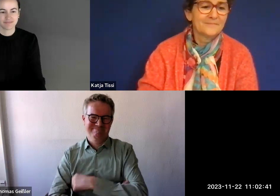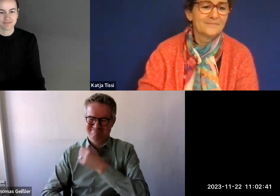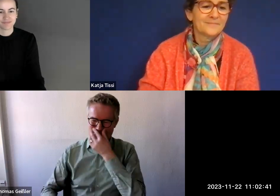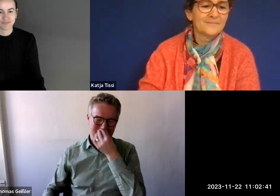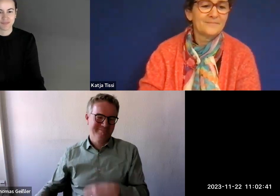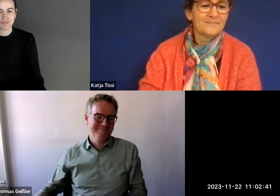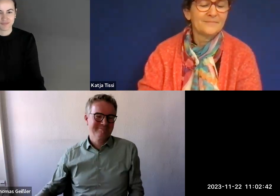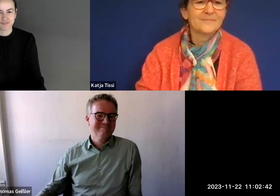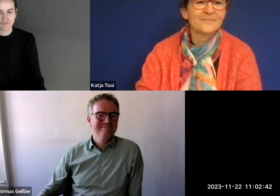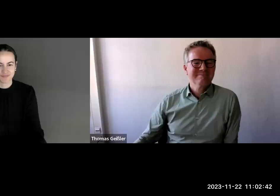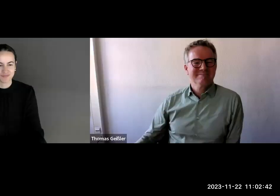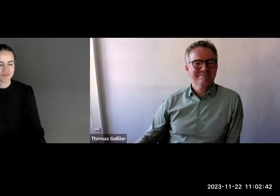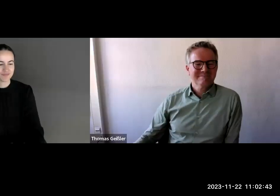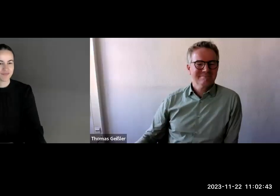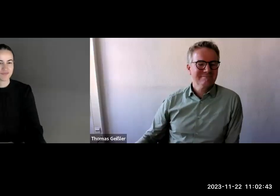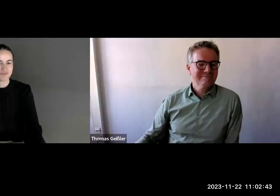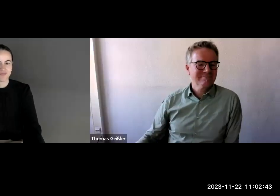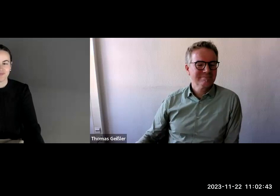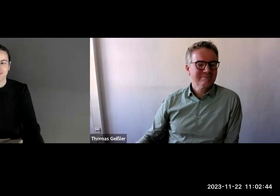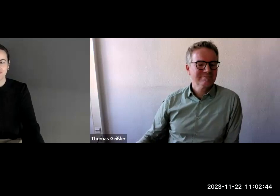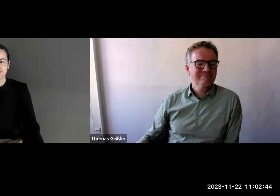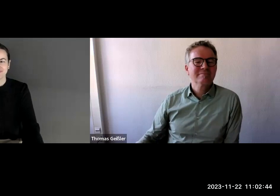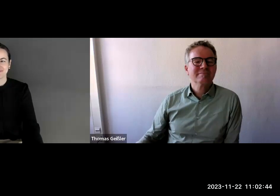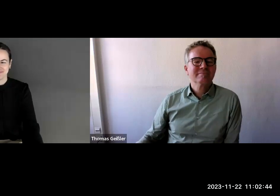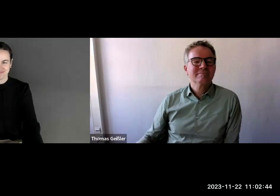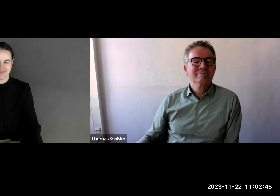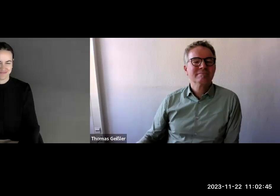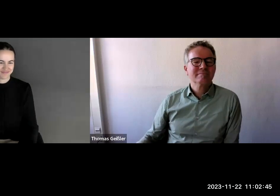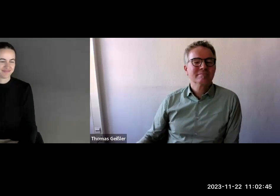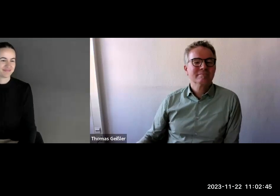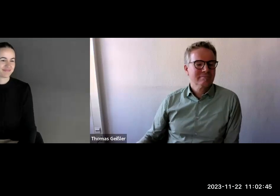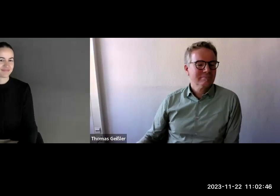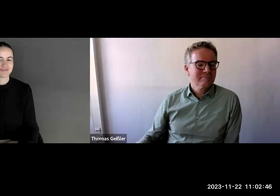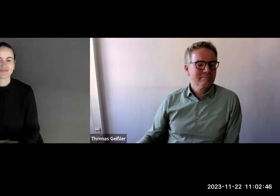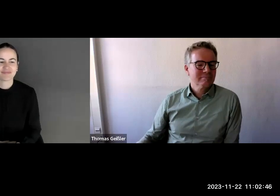share. And Thomas, I said, thank you.